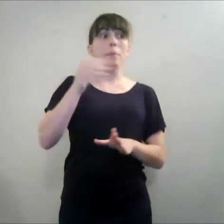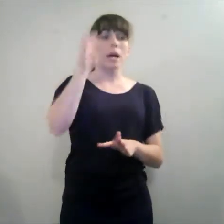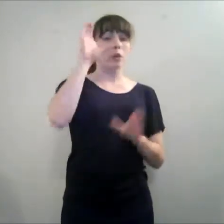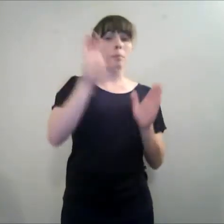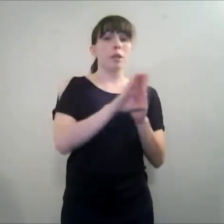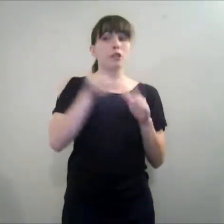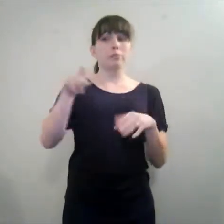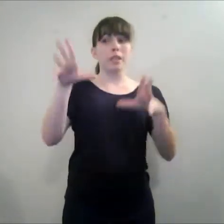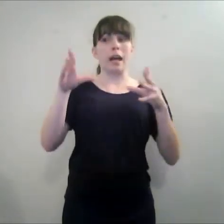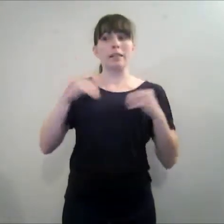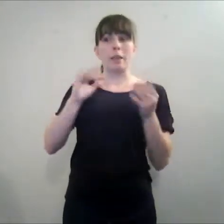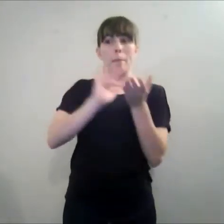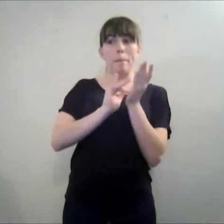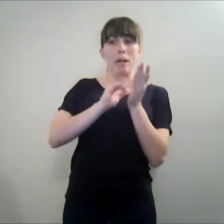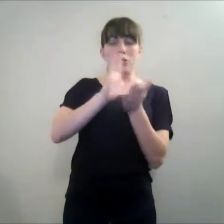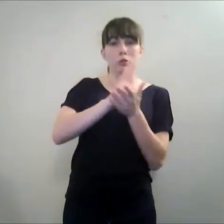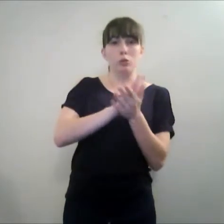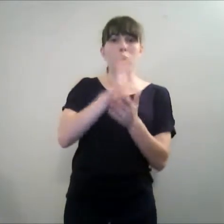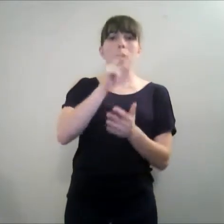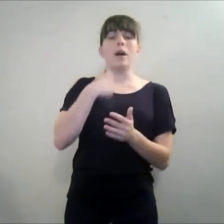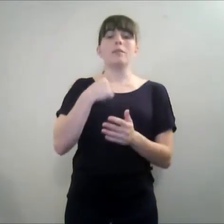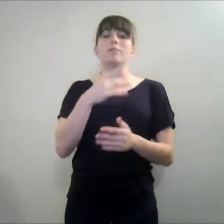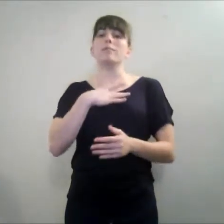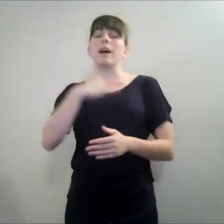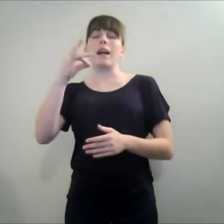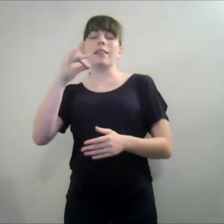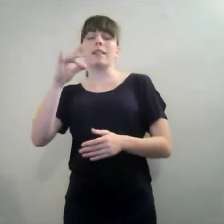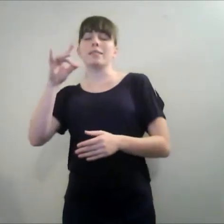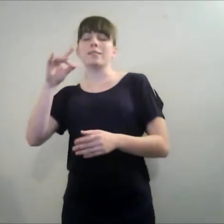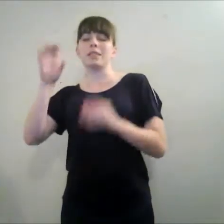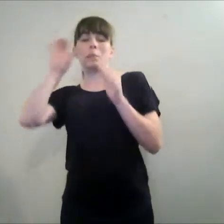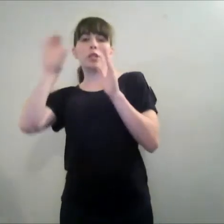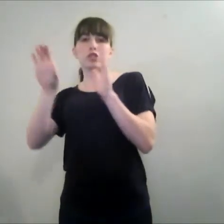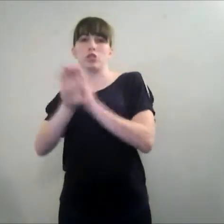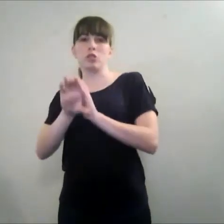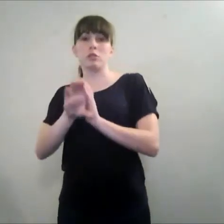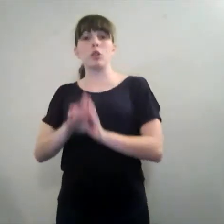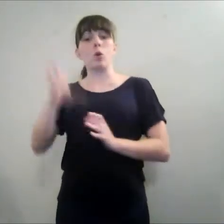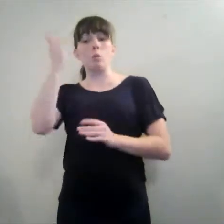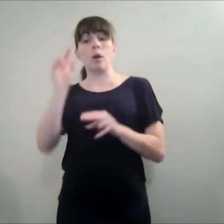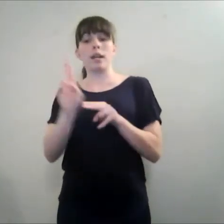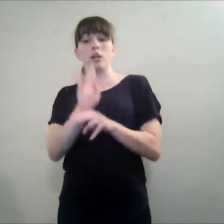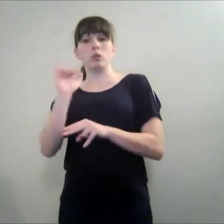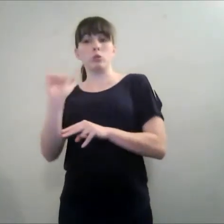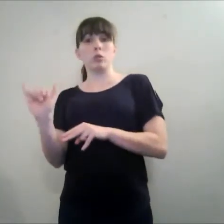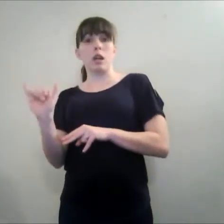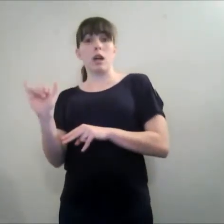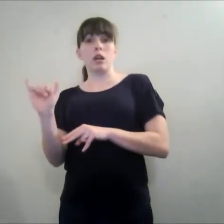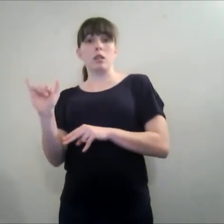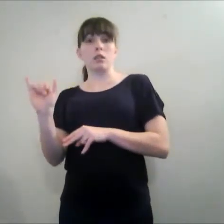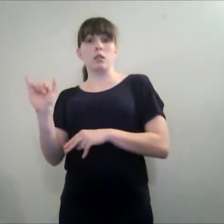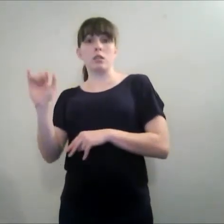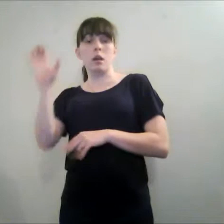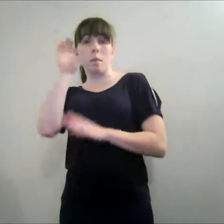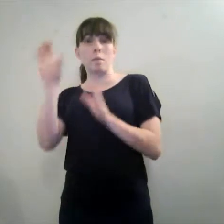picture for the moment. Why do I use that picture? Because that was very interesting. Watching that experience as an old person was a very interesting